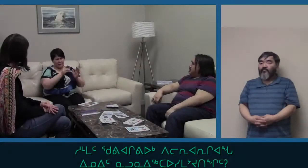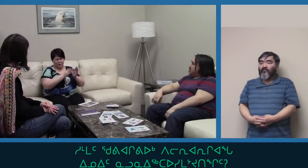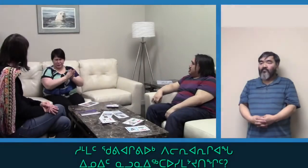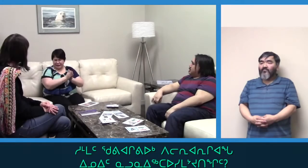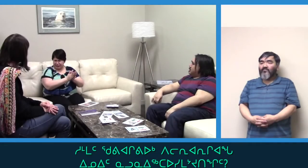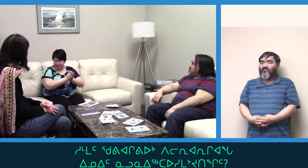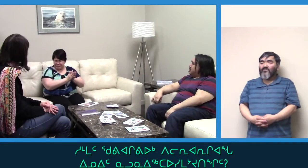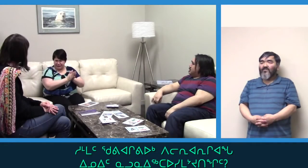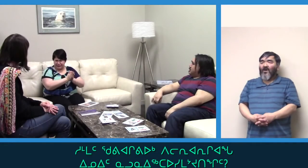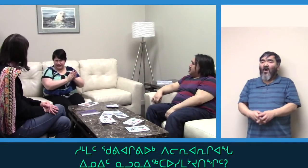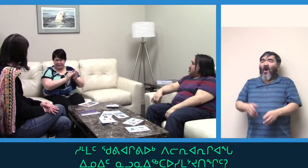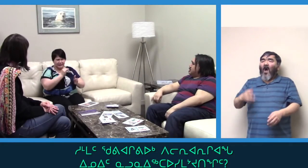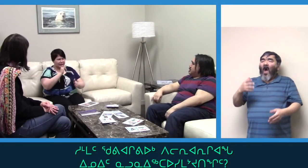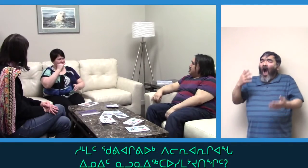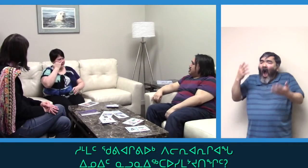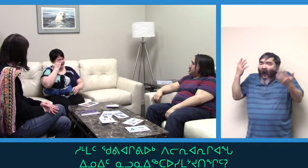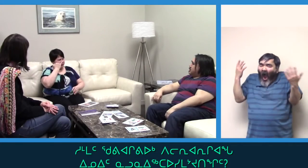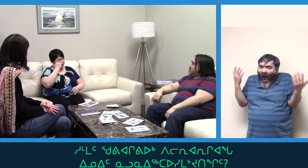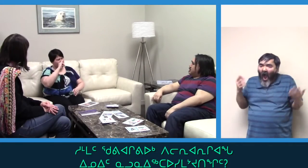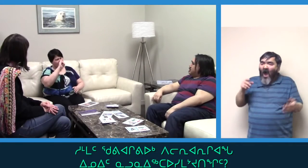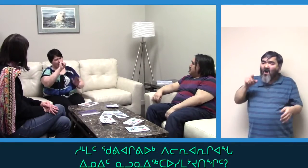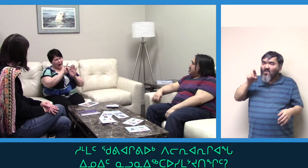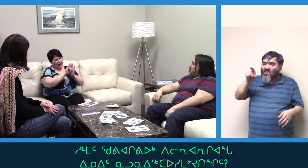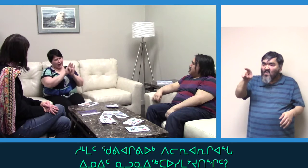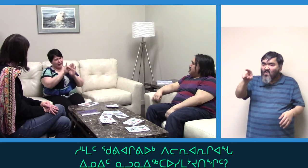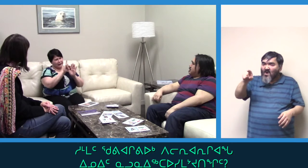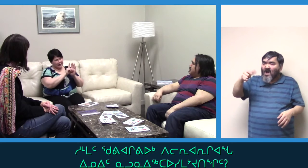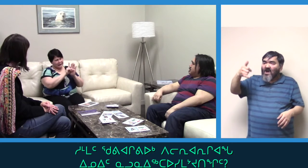Why are you interested in